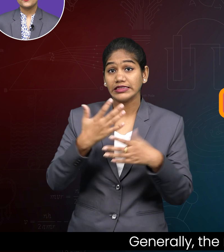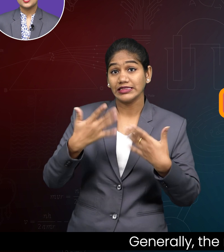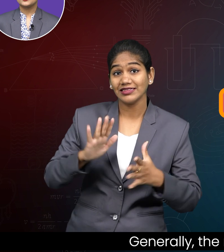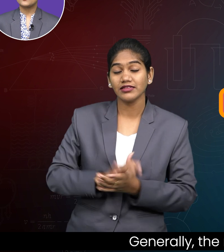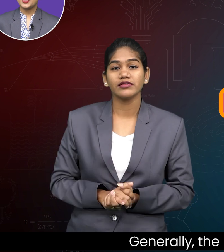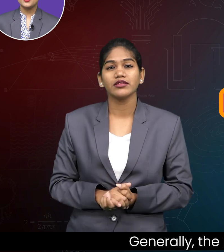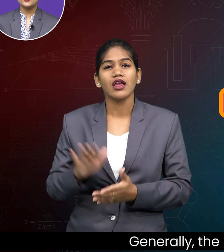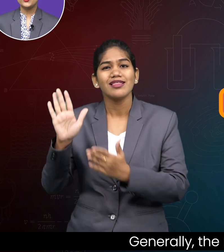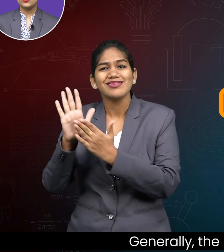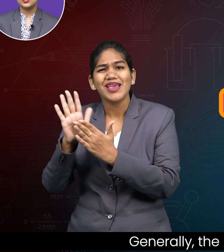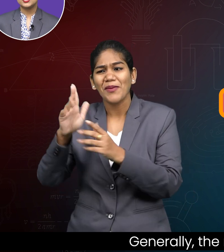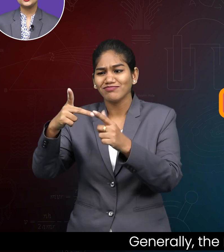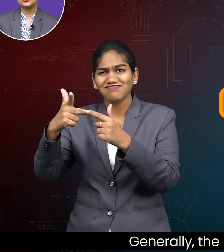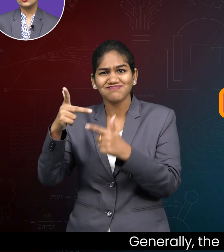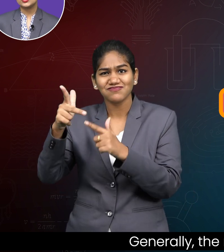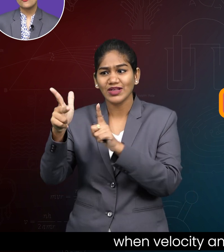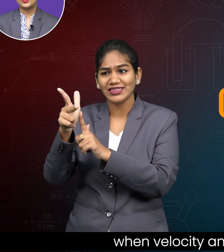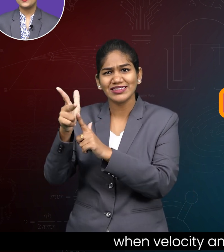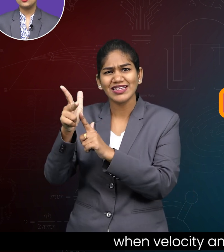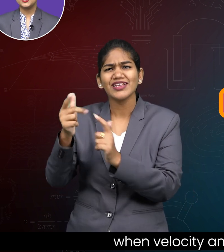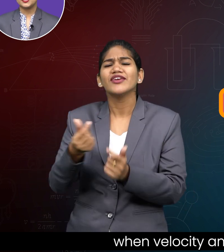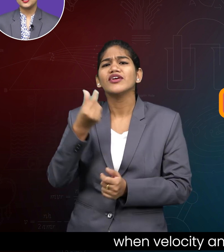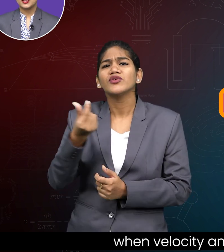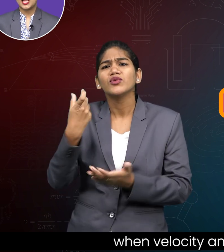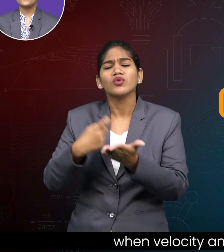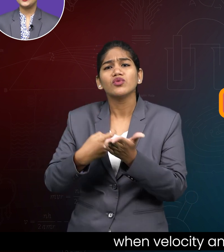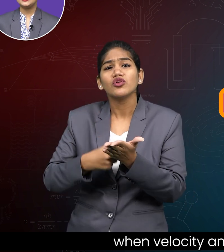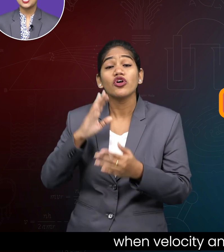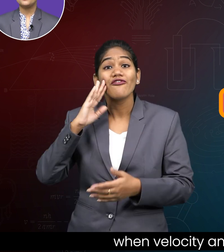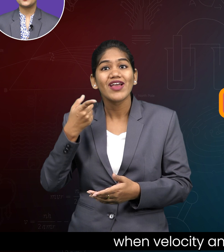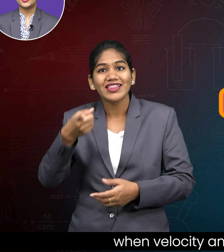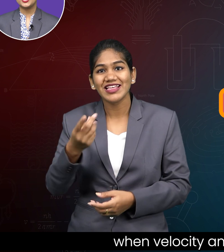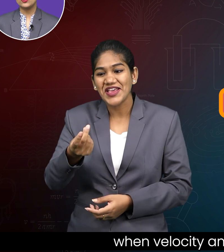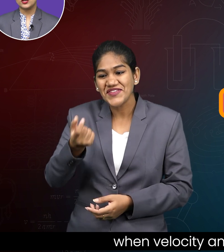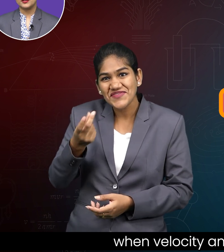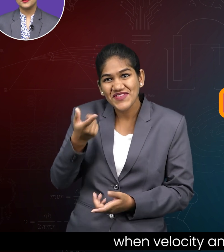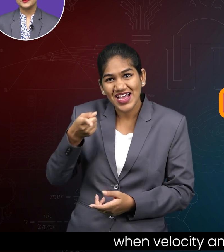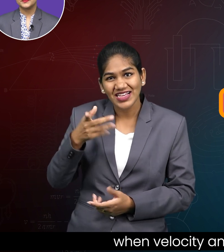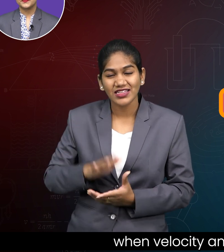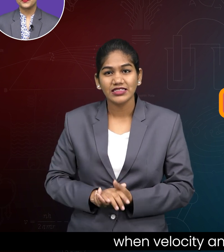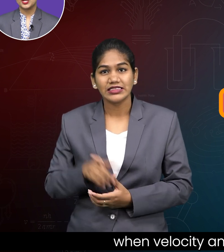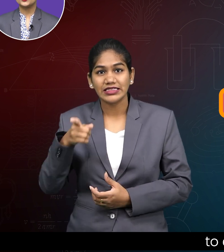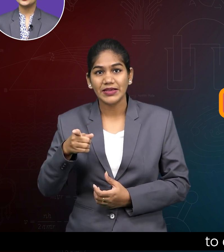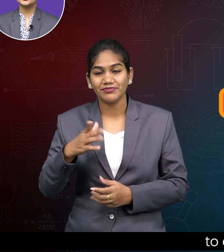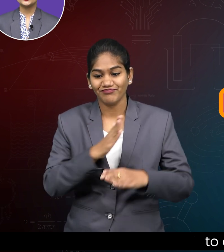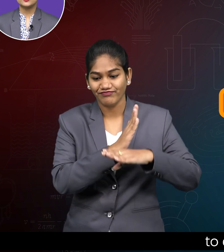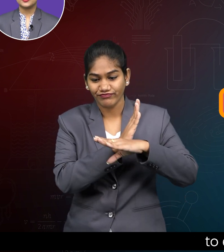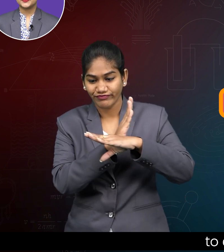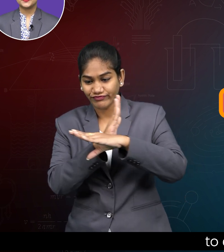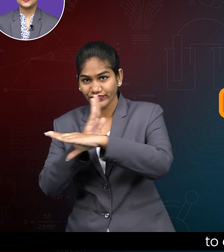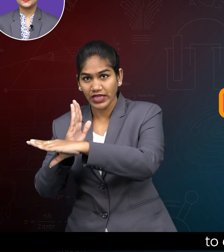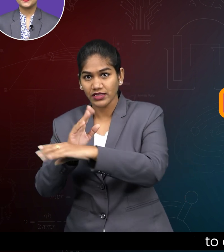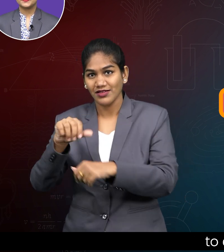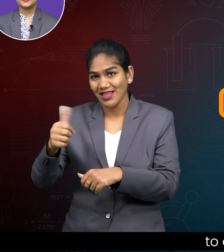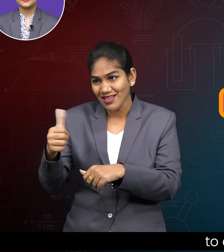Generally, the right-hand rule is used when velocity and field are perpendicular to each other.